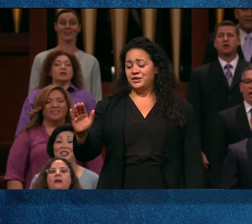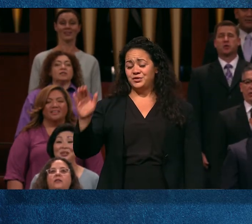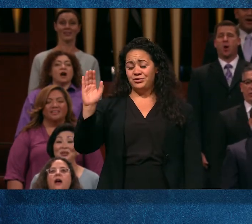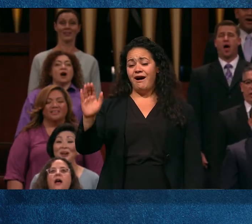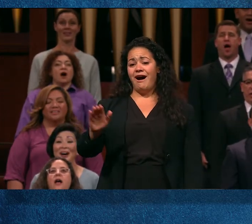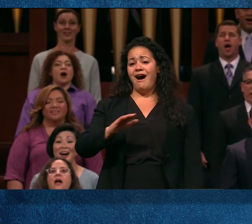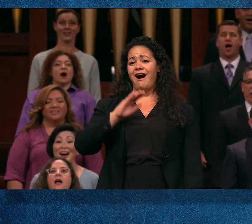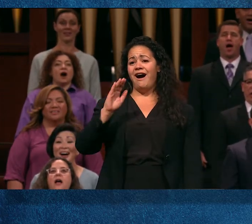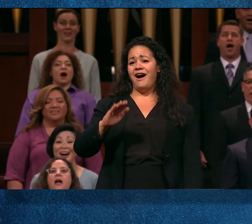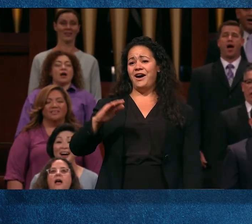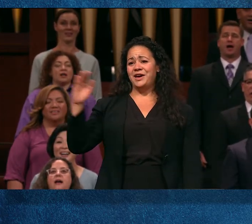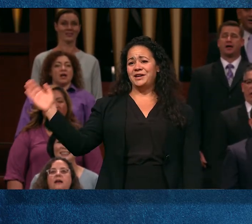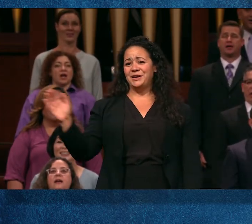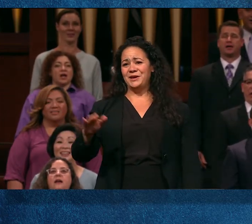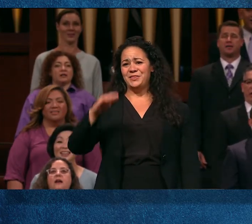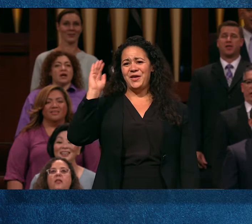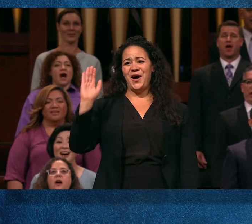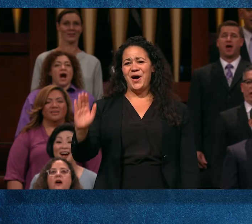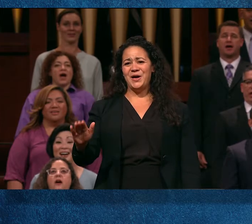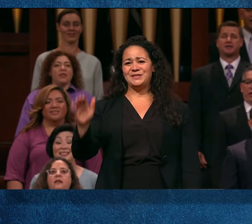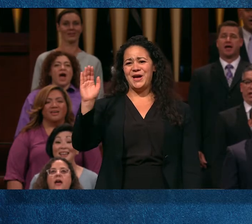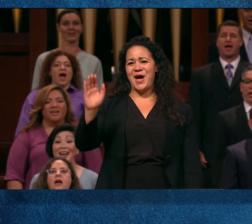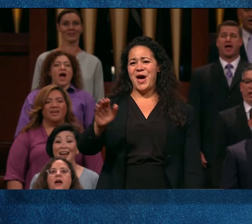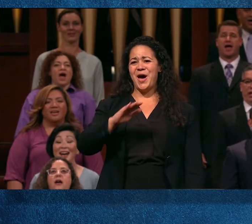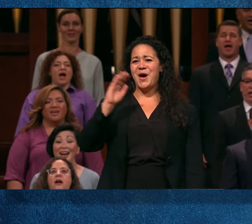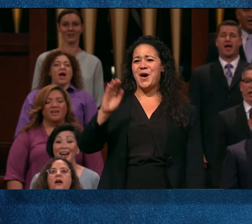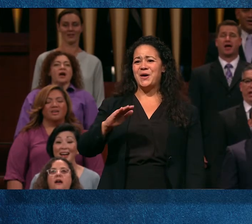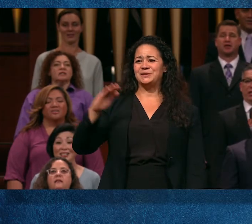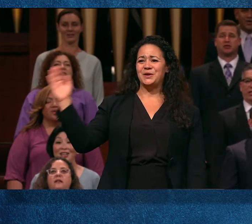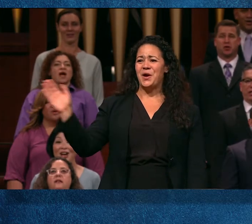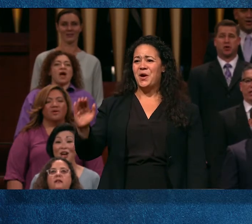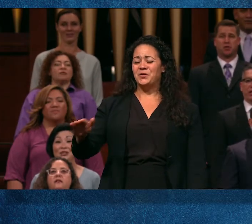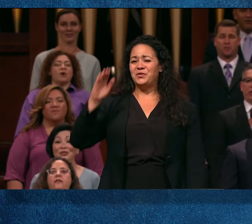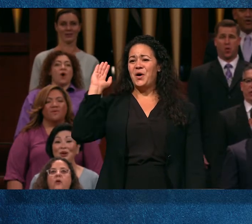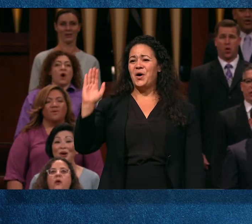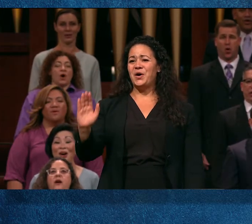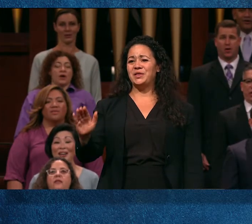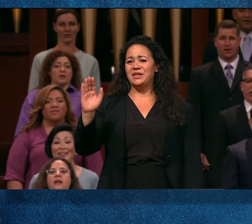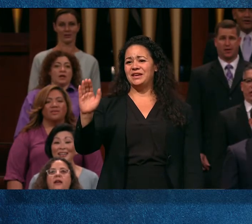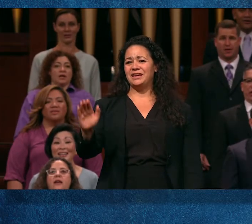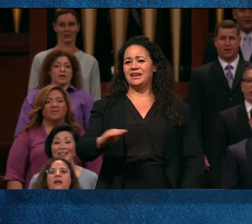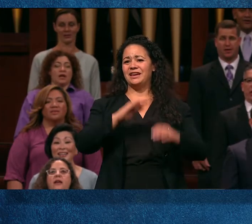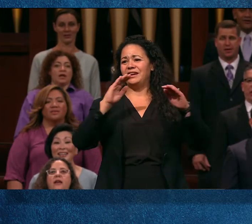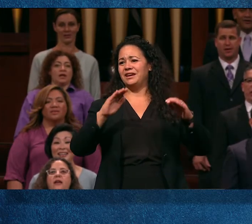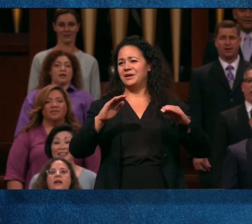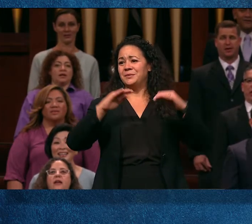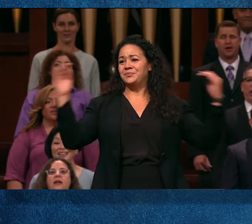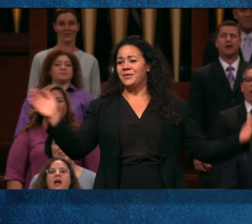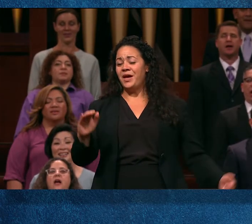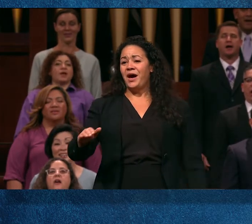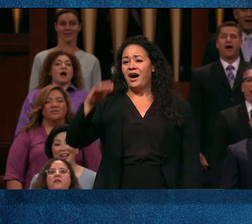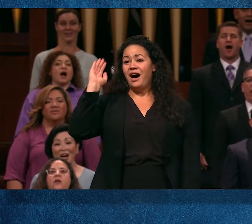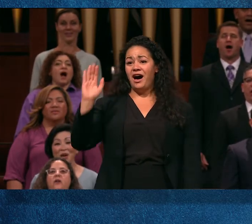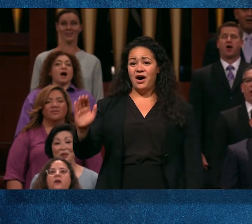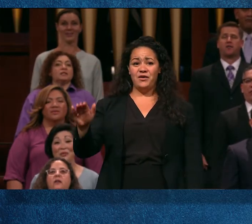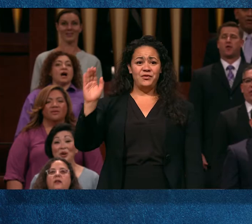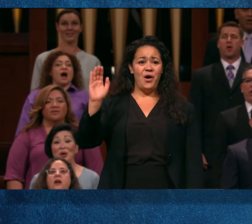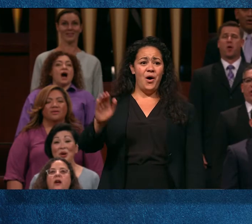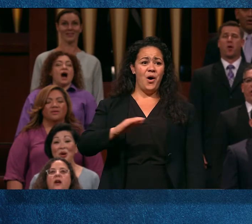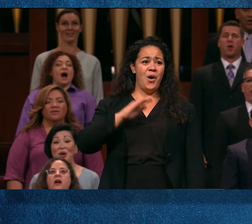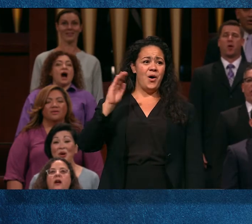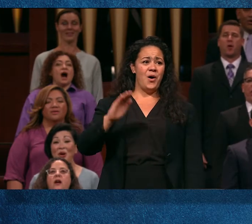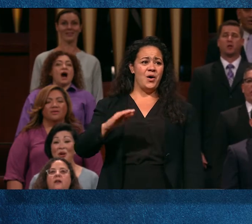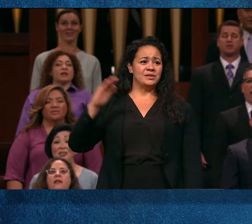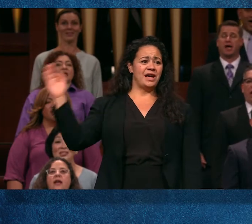And cried in the desert for me, At